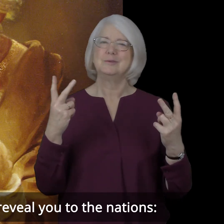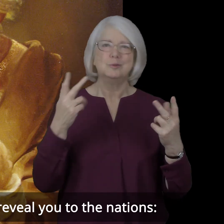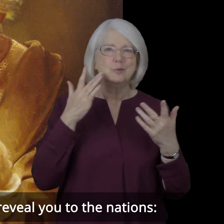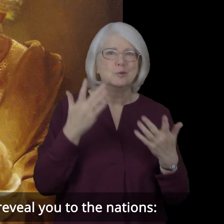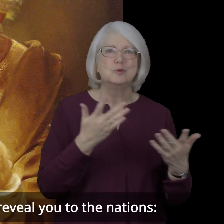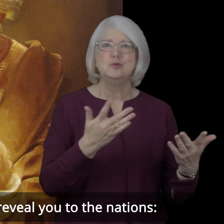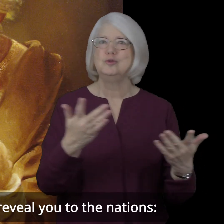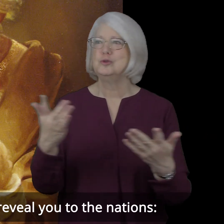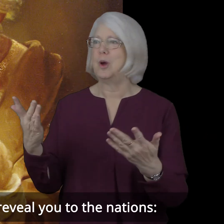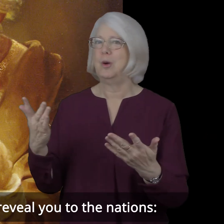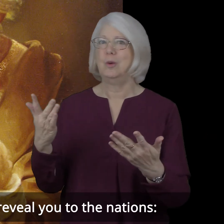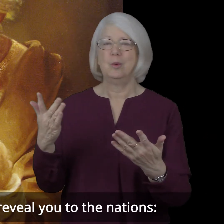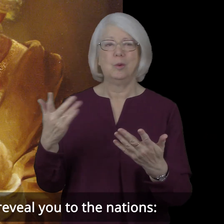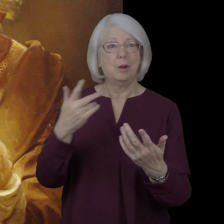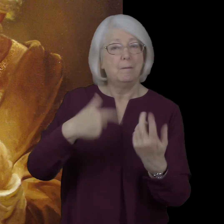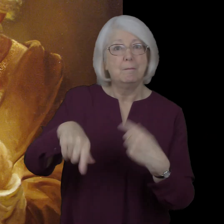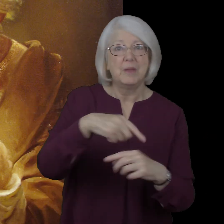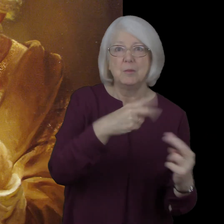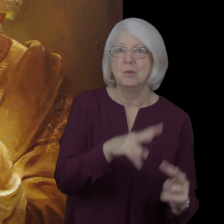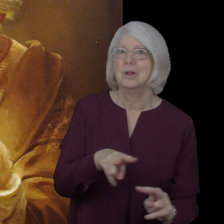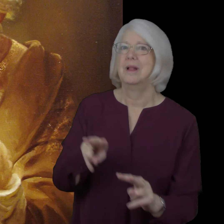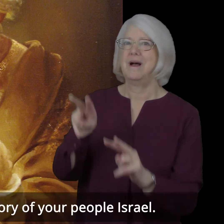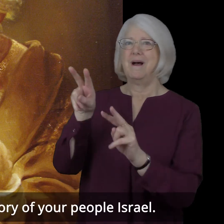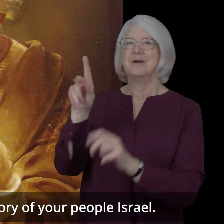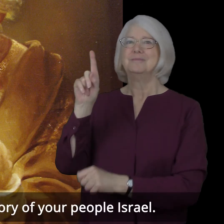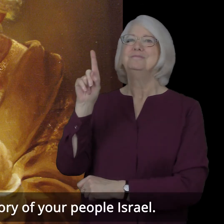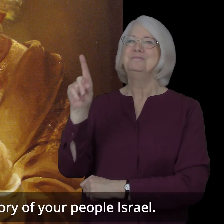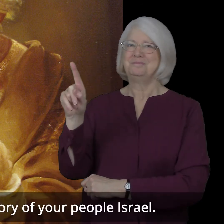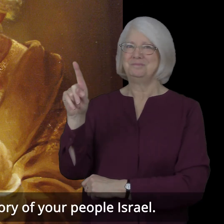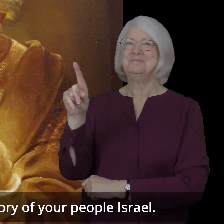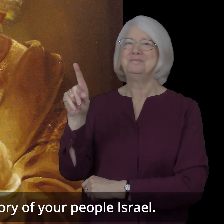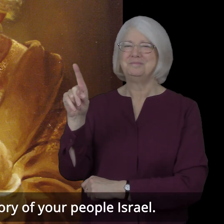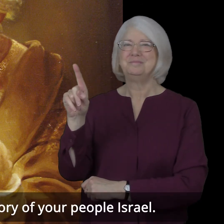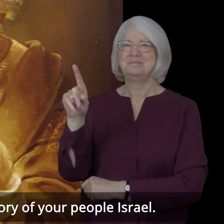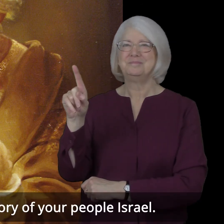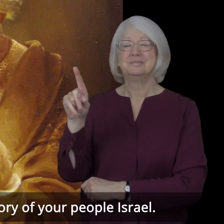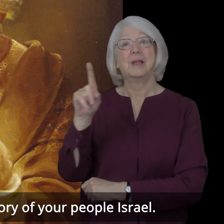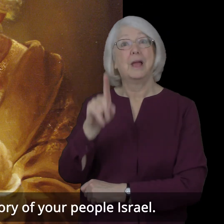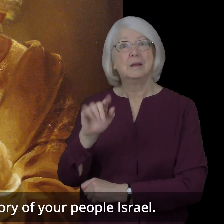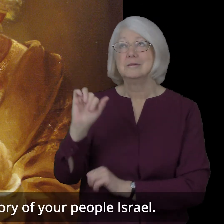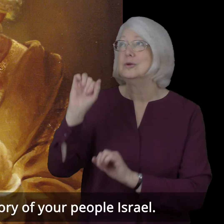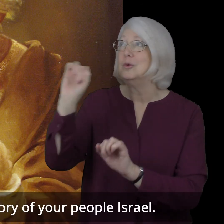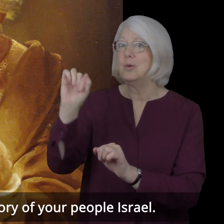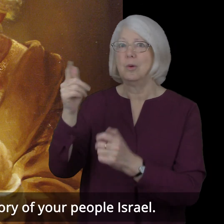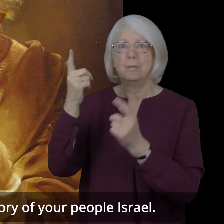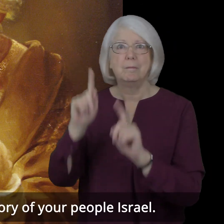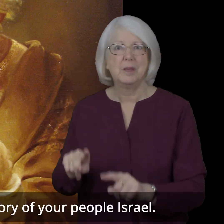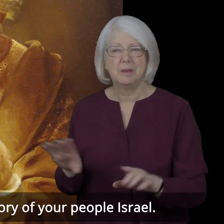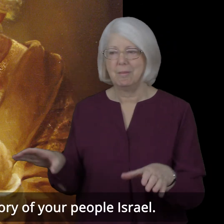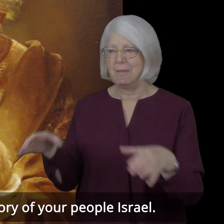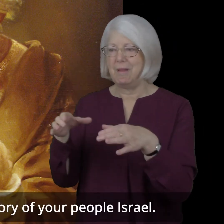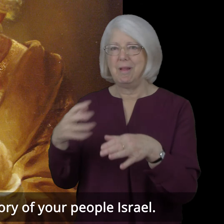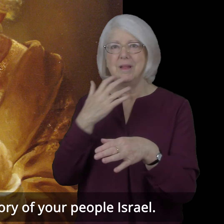the nations, and the glory of your